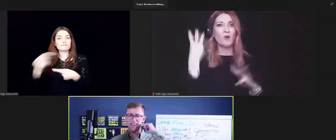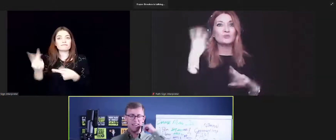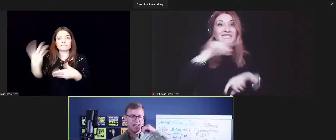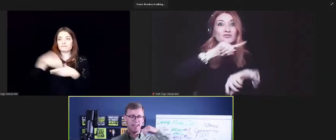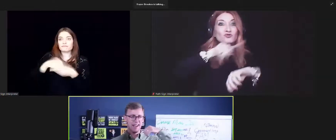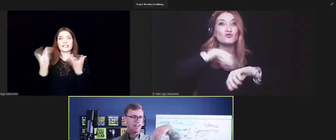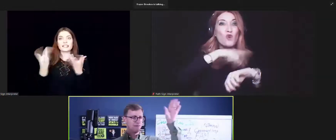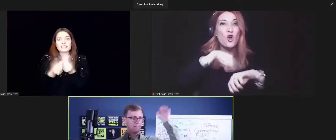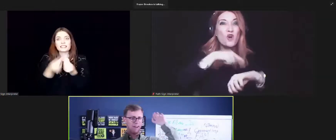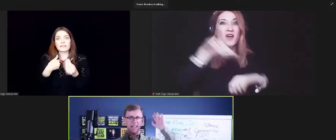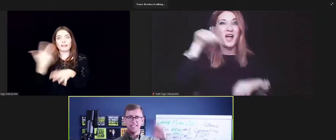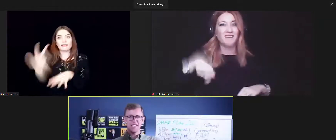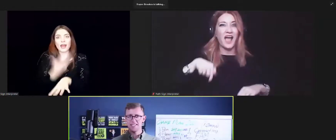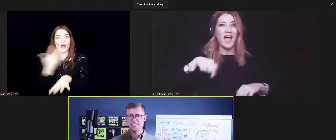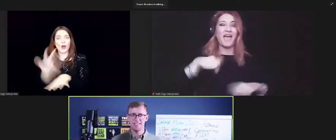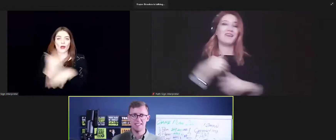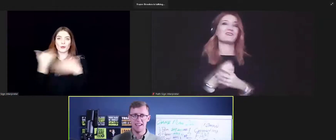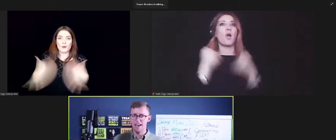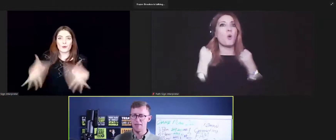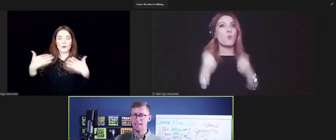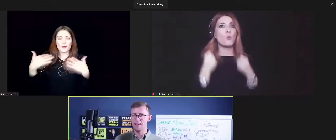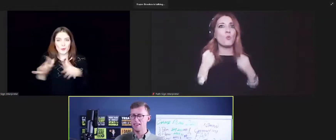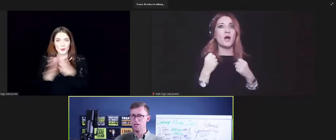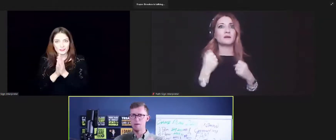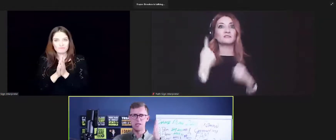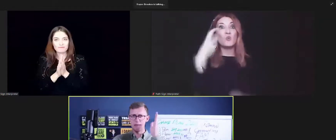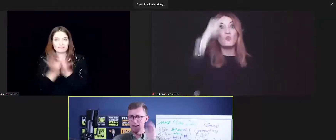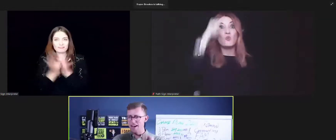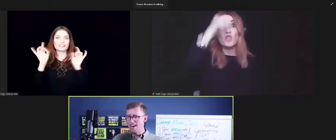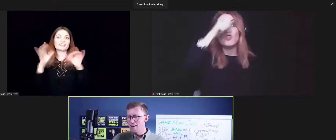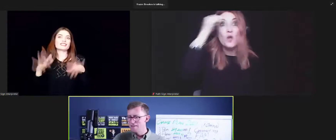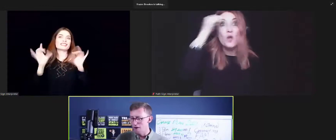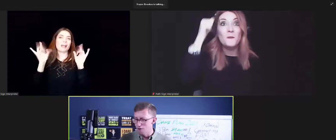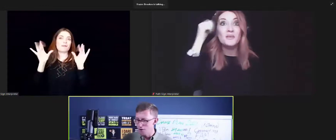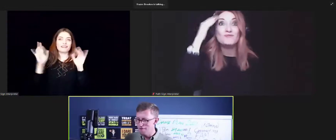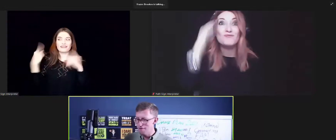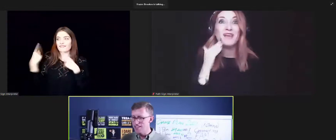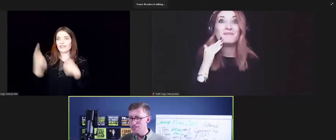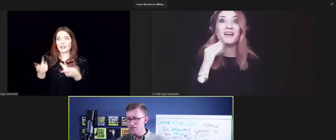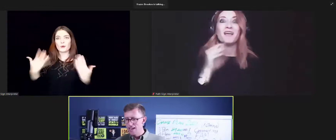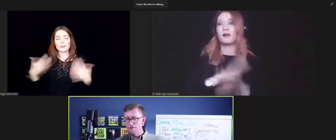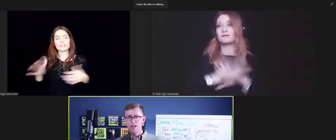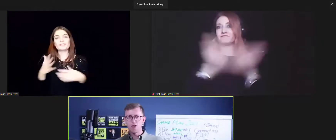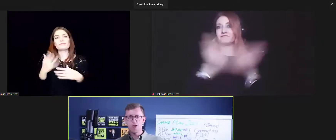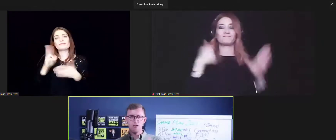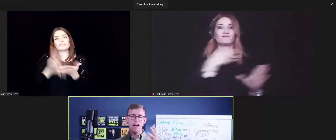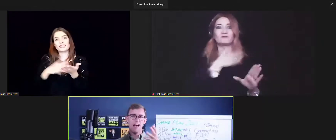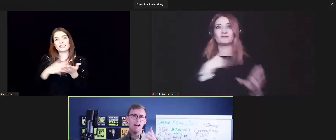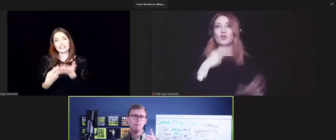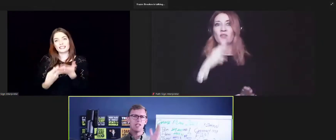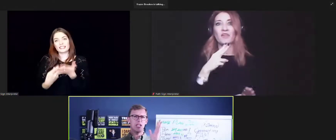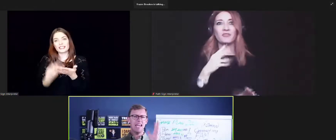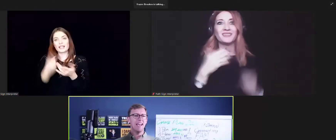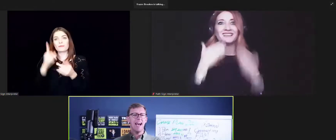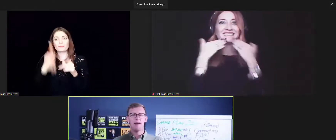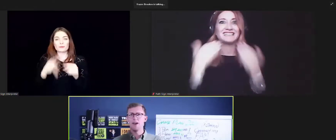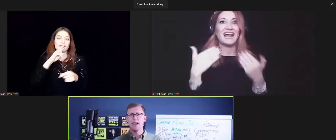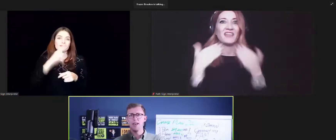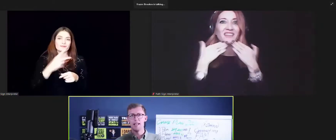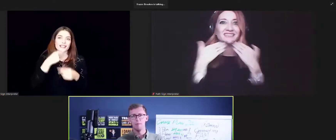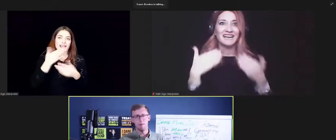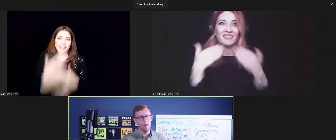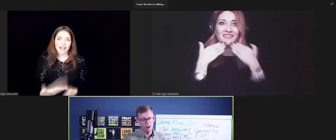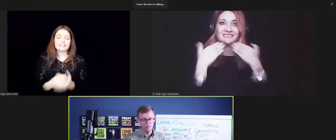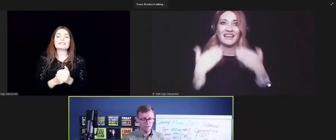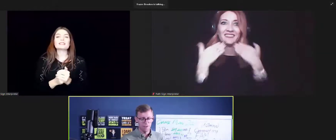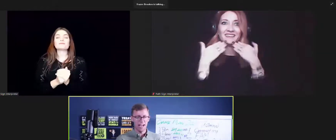Grazie, gracias, I think spasiba for our Russian friends, French, merci. I'm trying to learn a